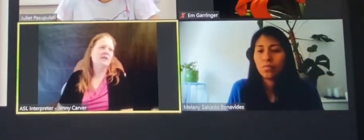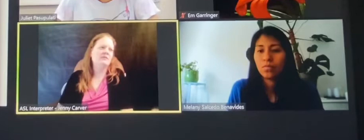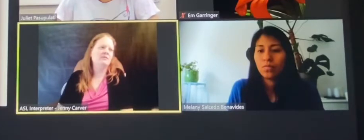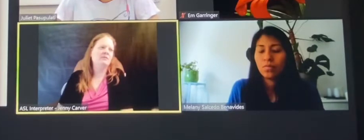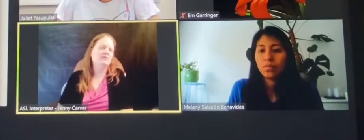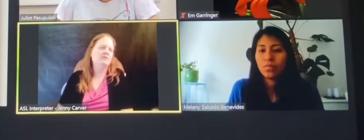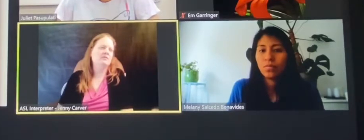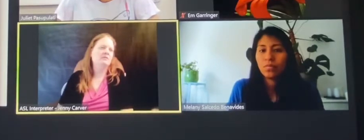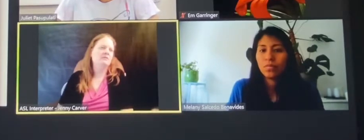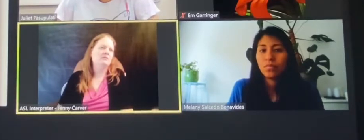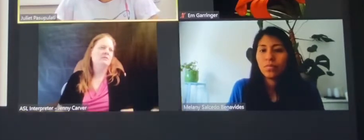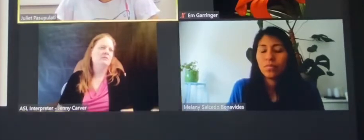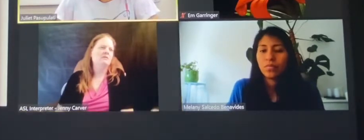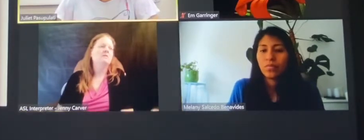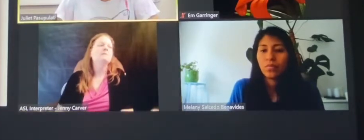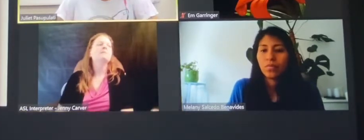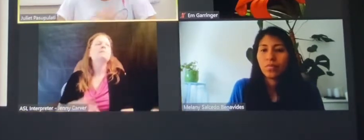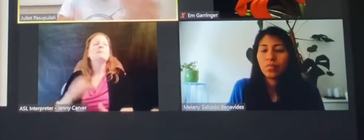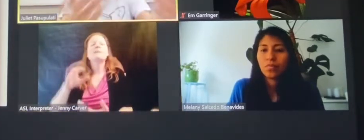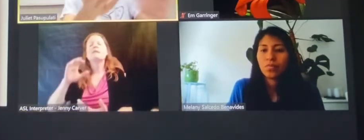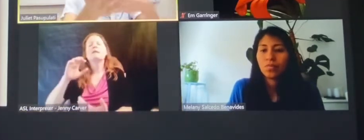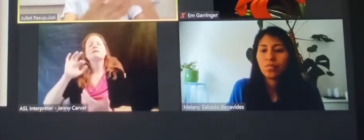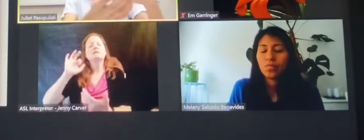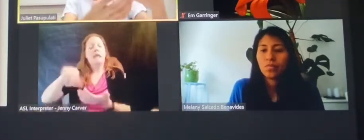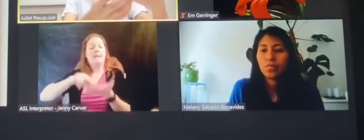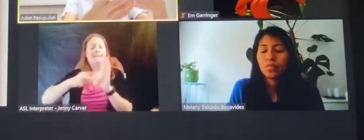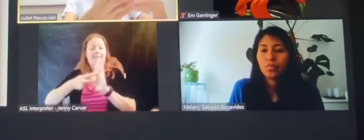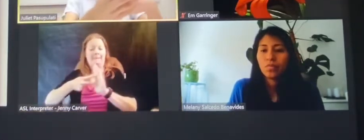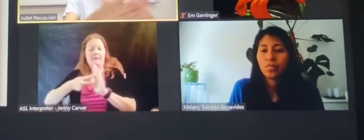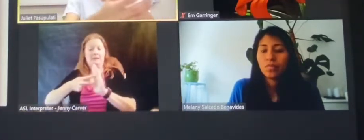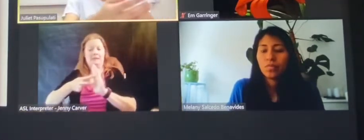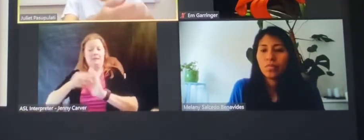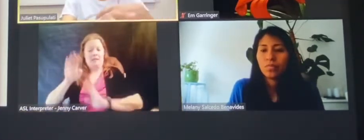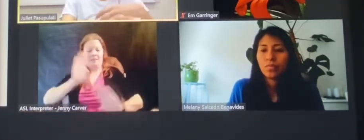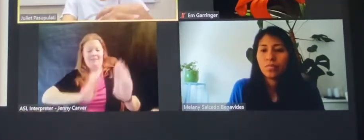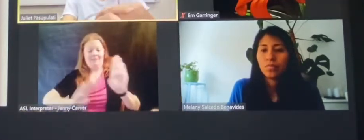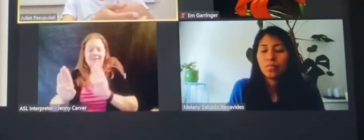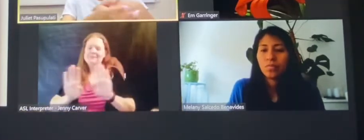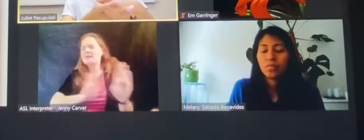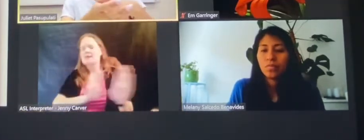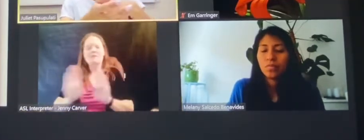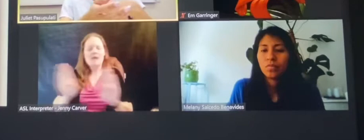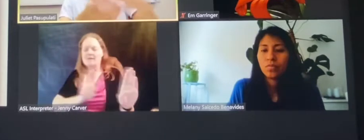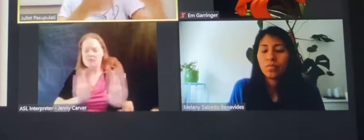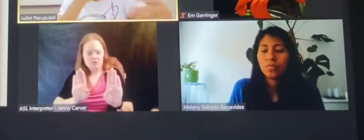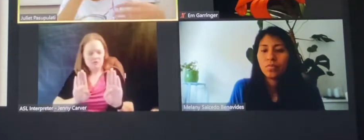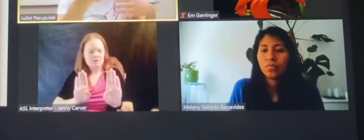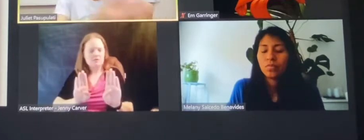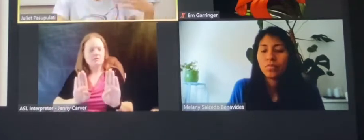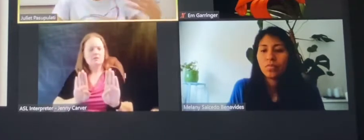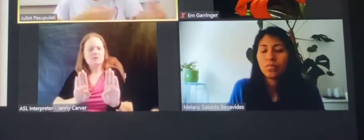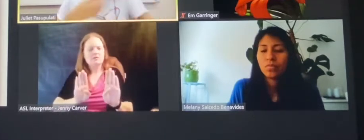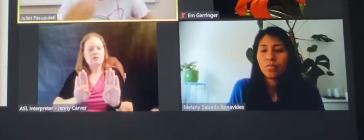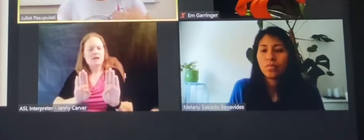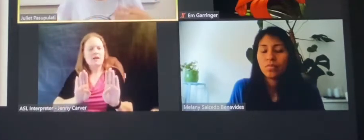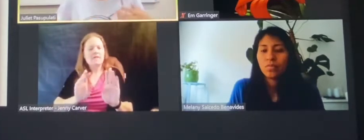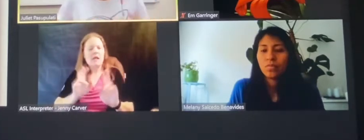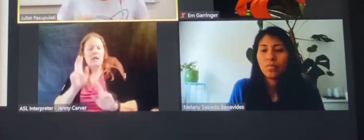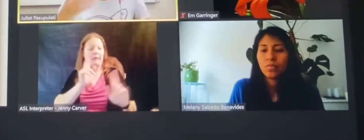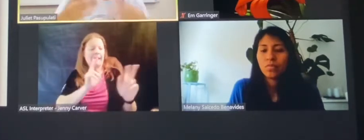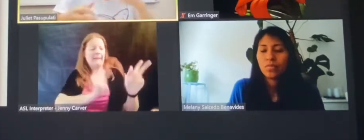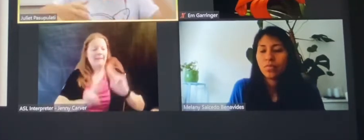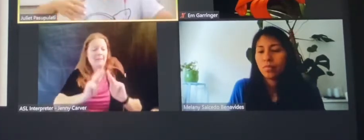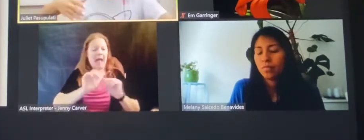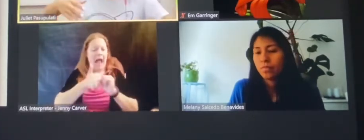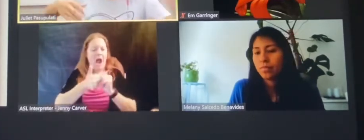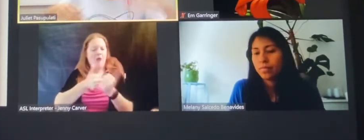people's behavior, right? So that means the behavior of like the interaction between people. So